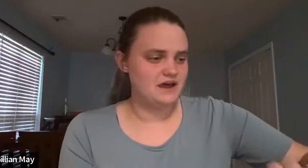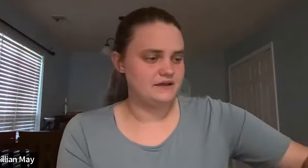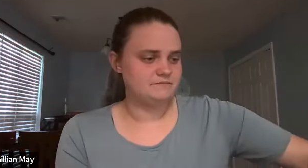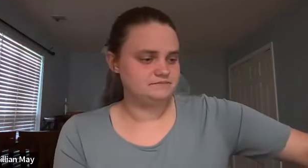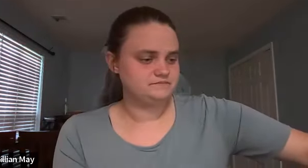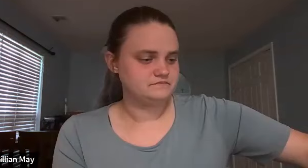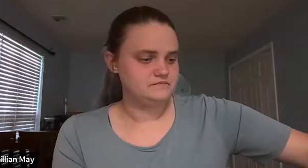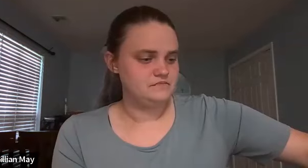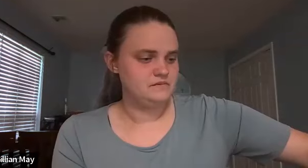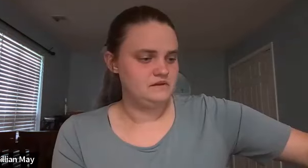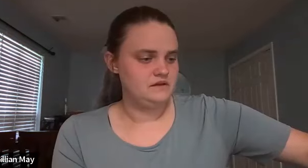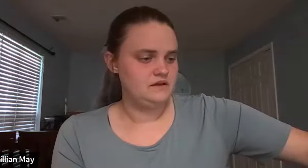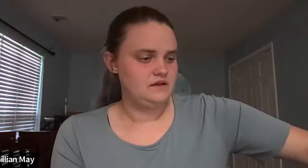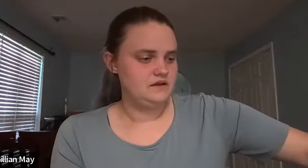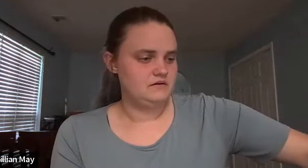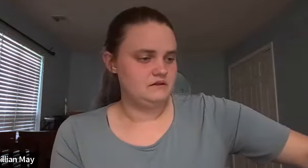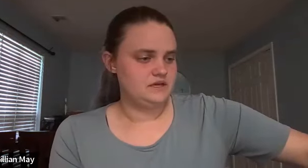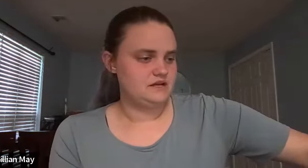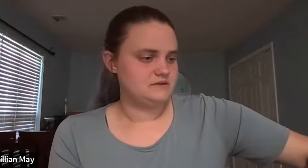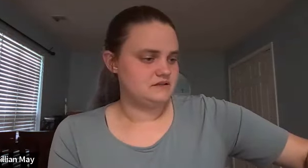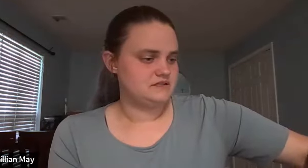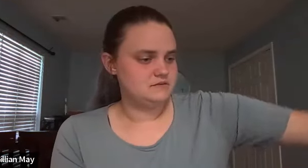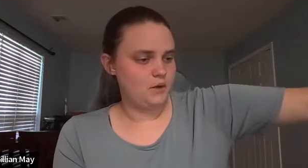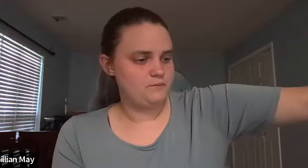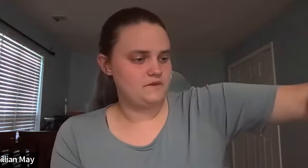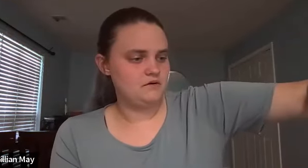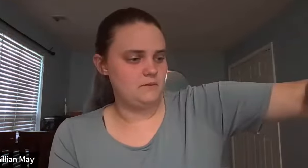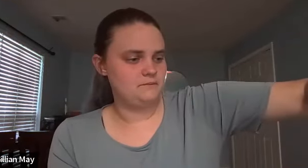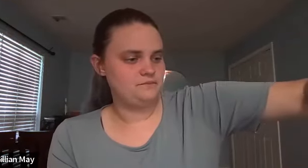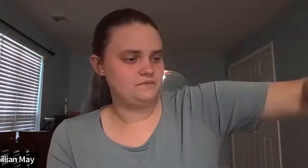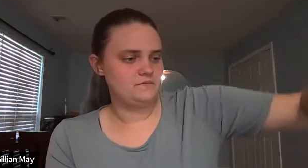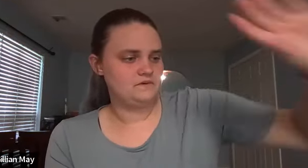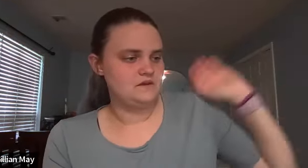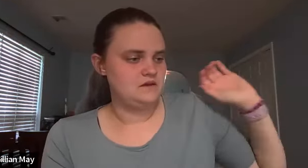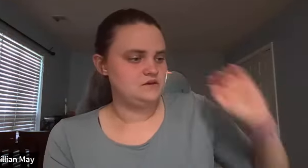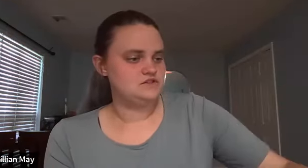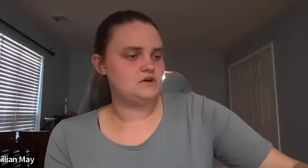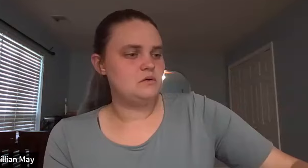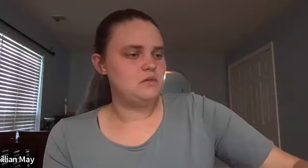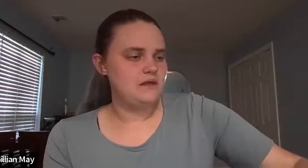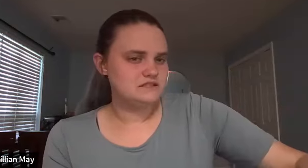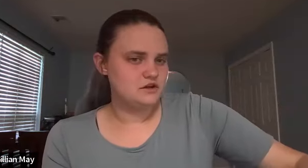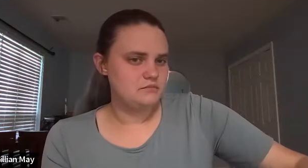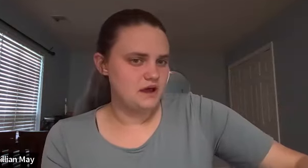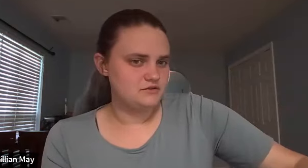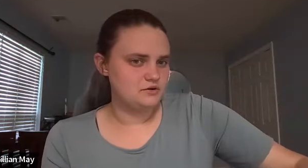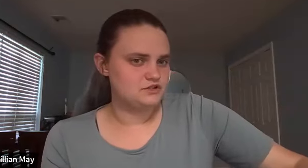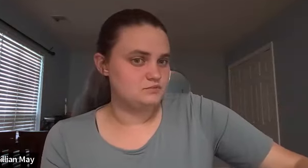tie. All right, let me get back to my list. There we go. Okay. So let's go back through our